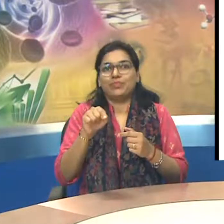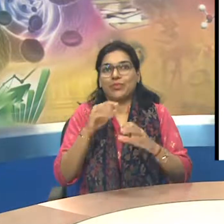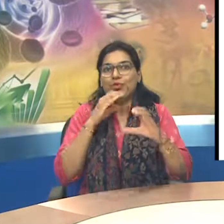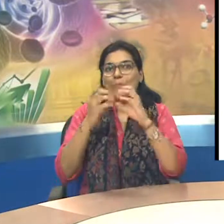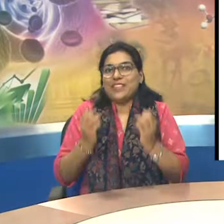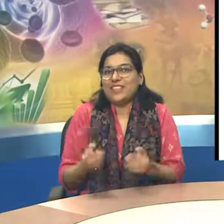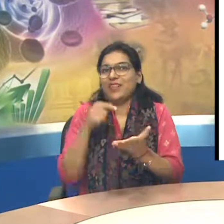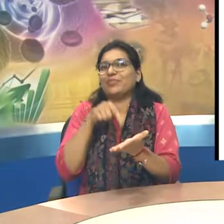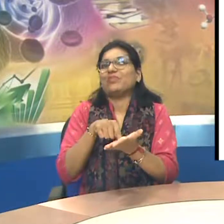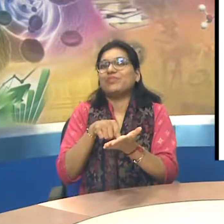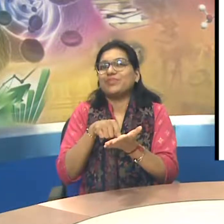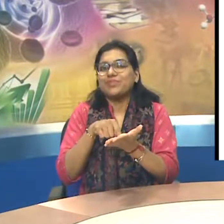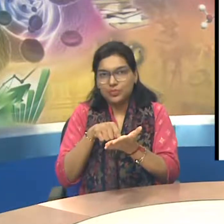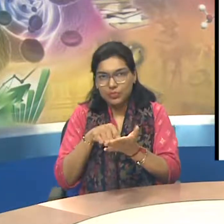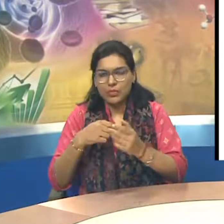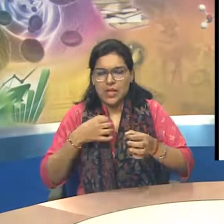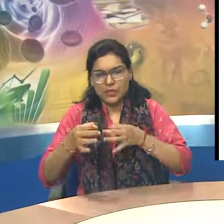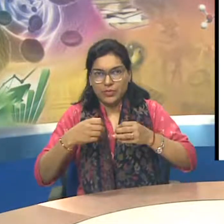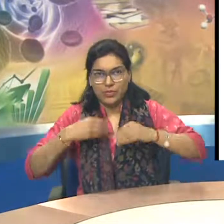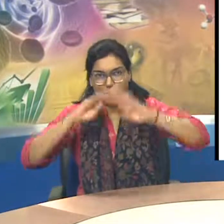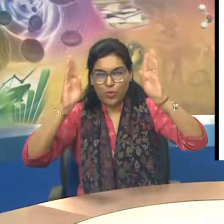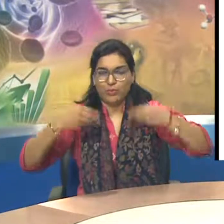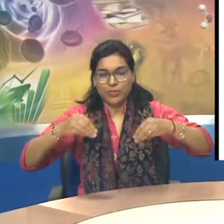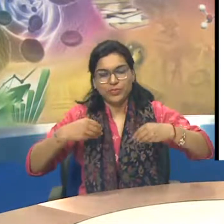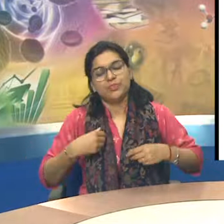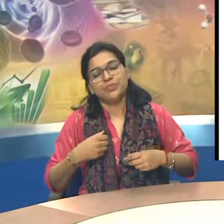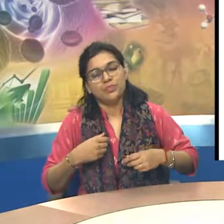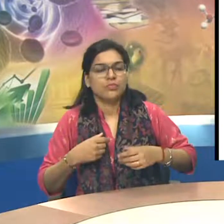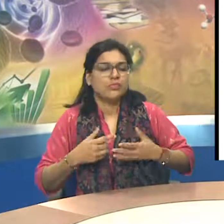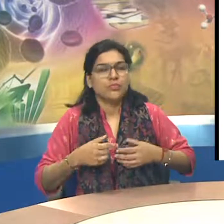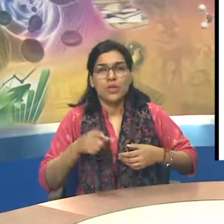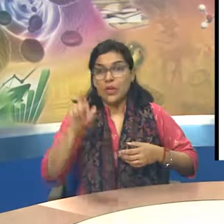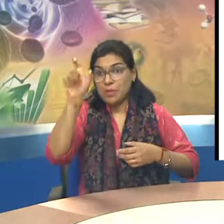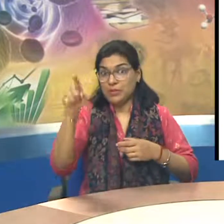its supplier and